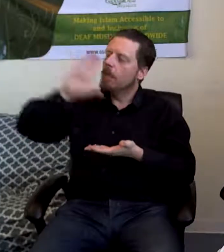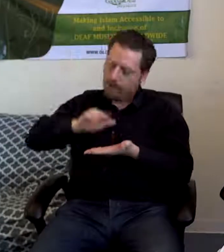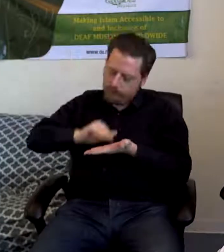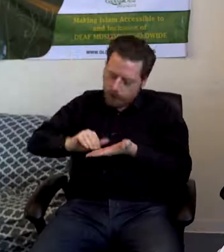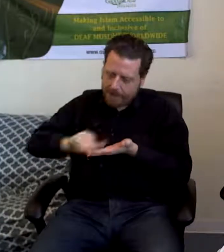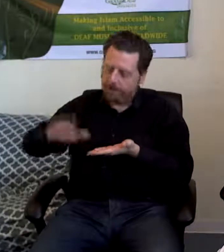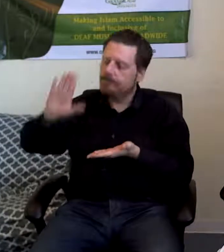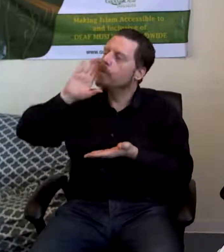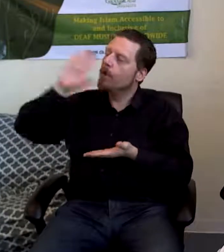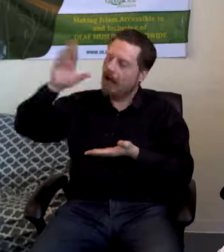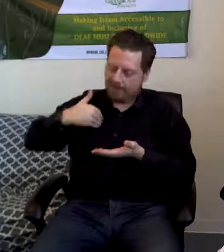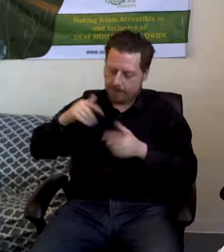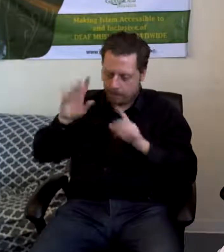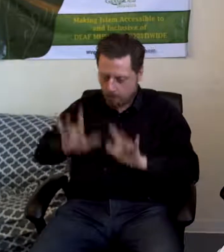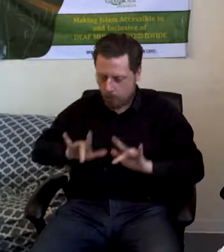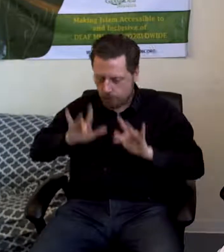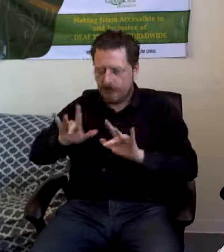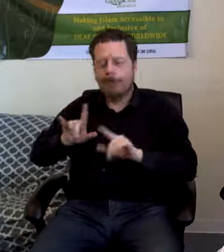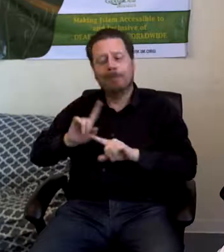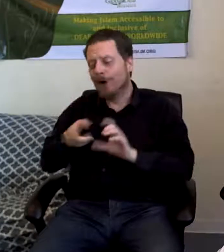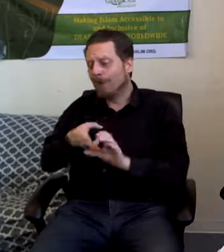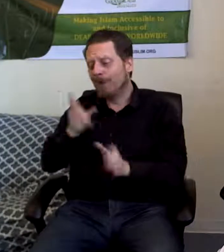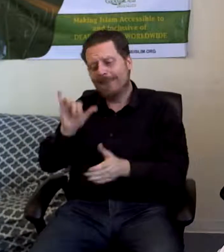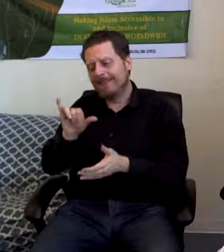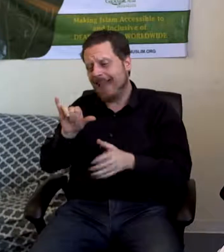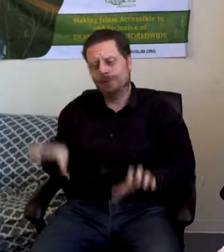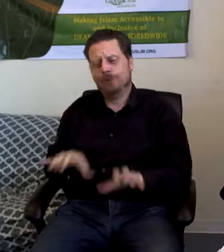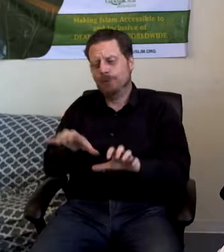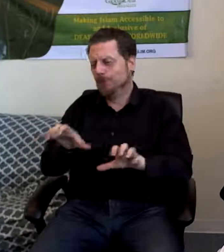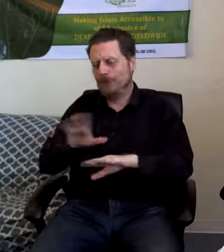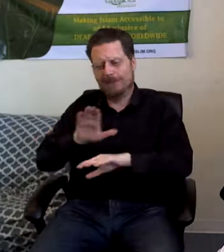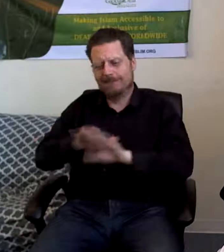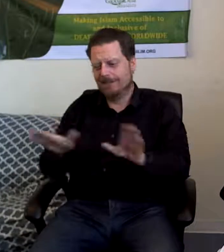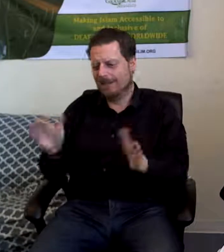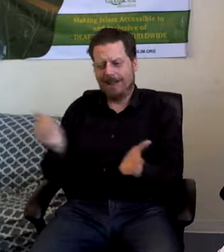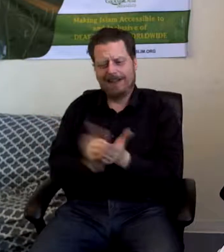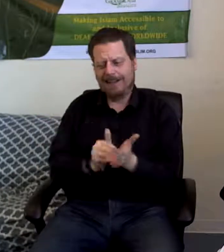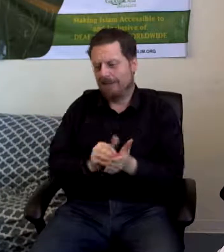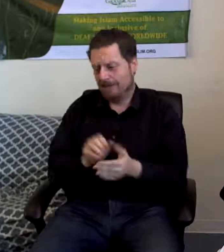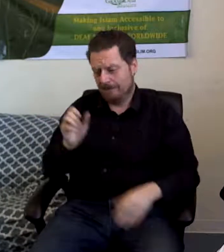of merciful, but quit and stop. Don't do it again.